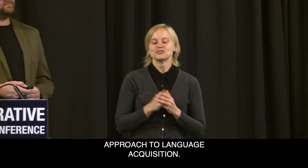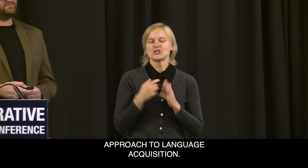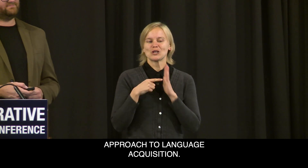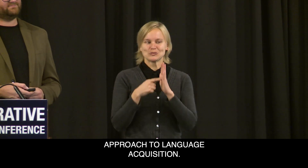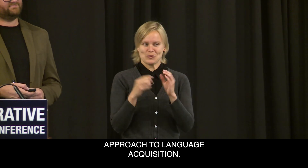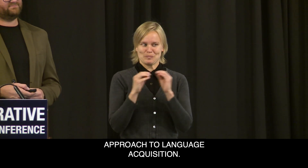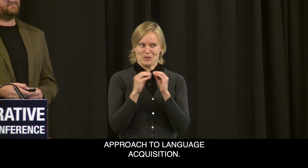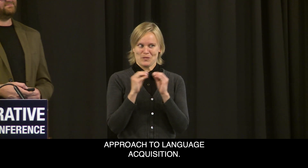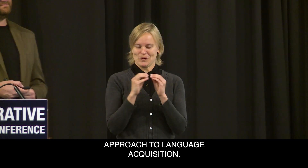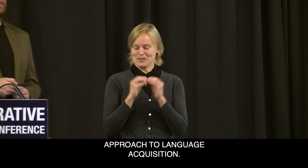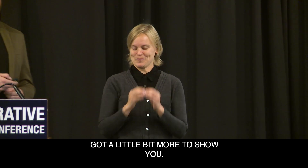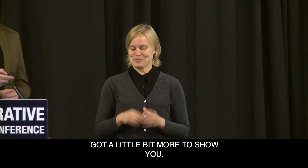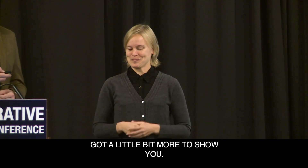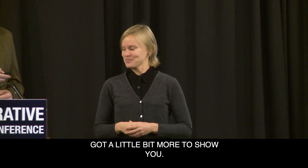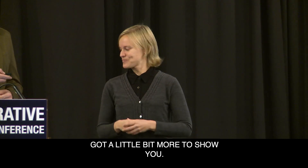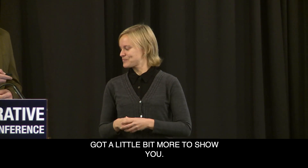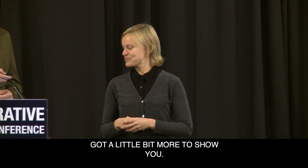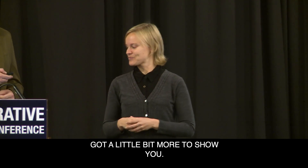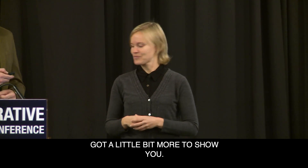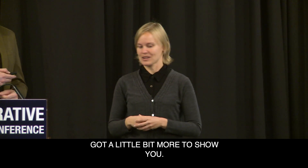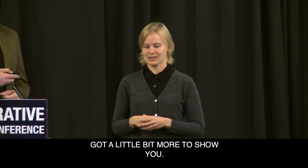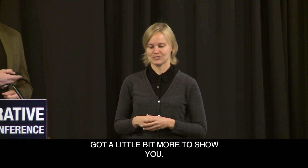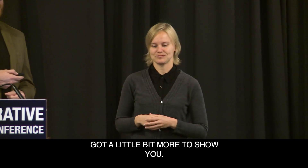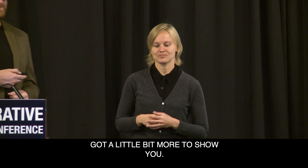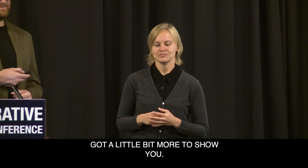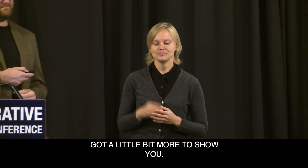acquisition. Got a little bit more to show you.